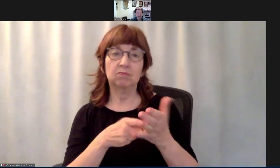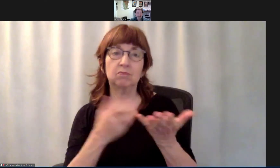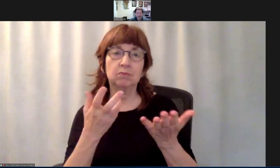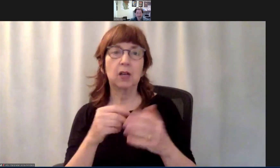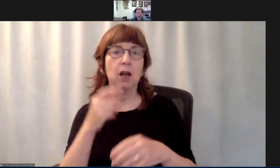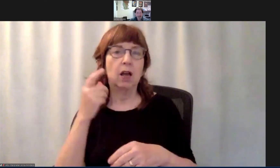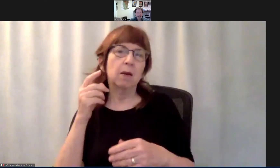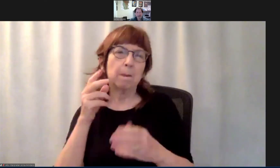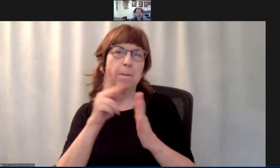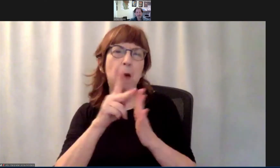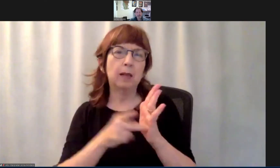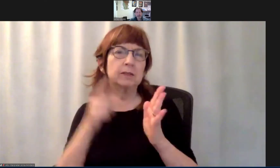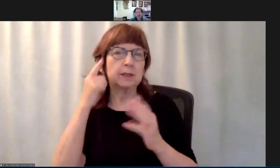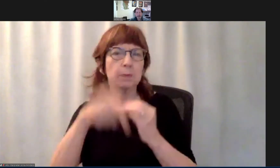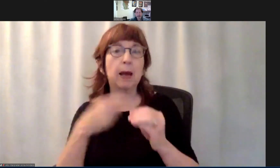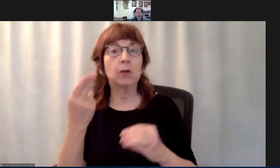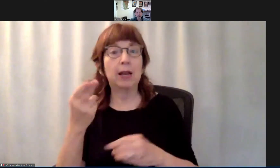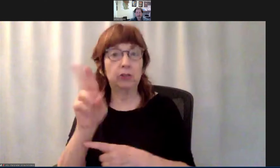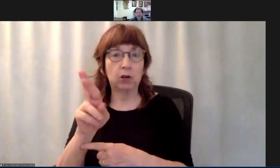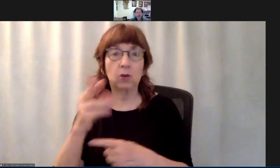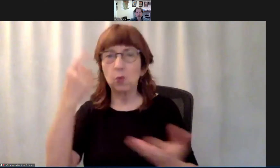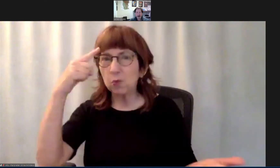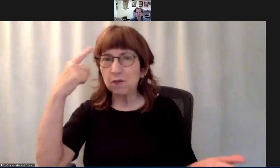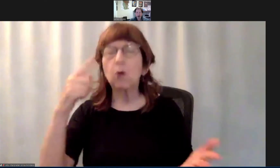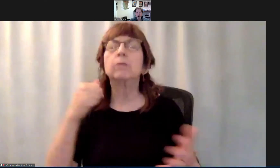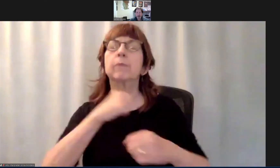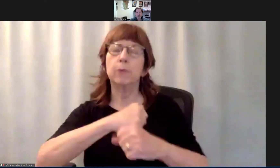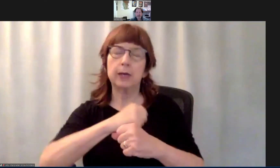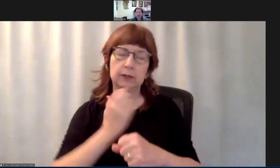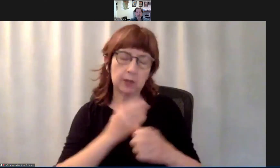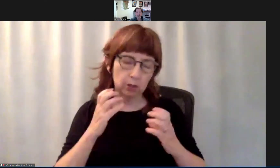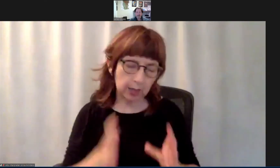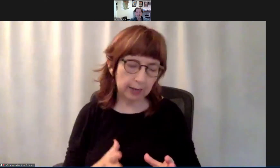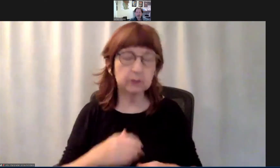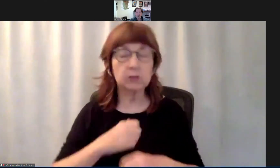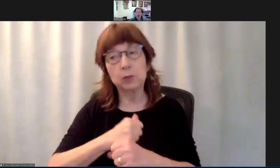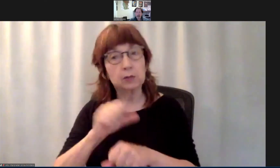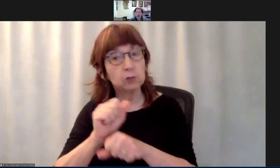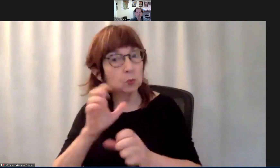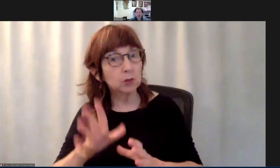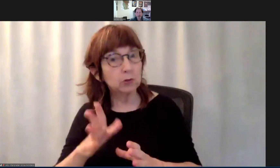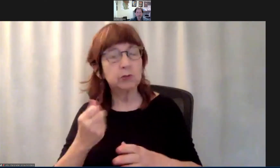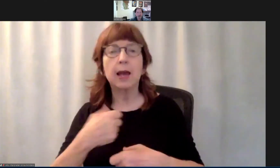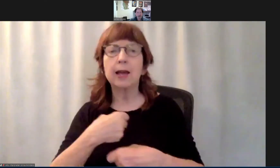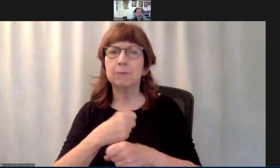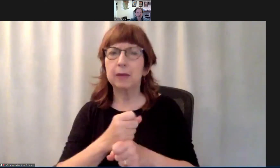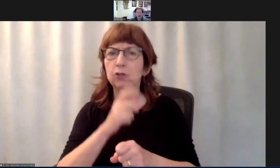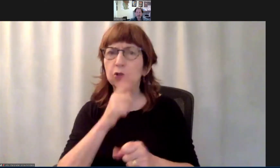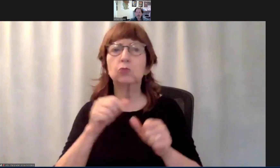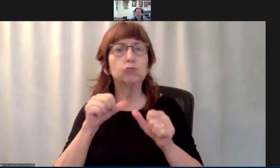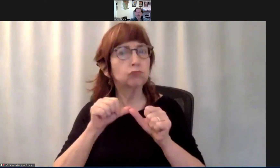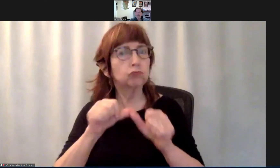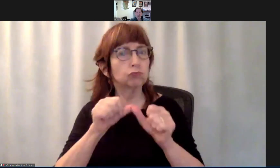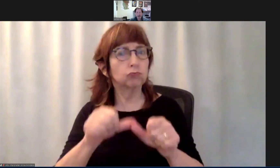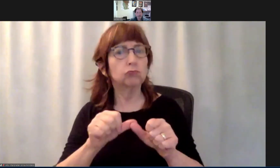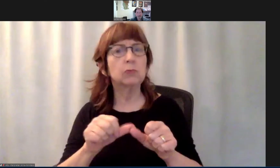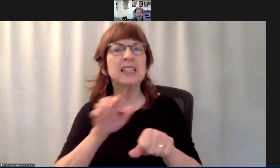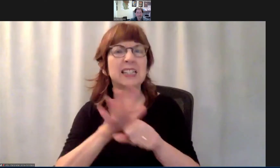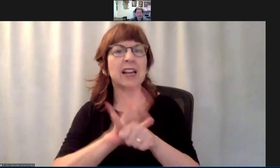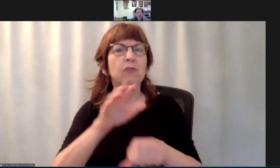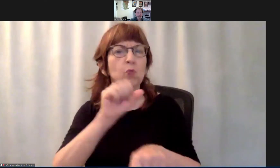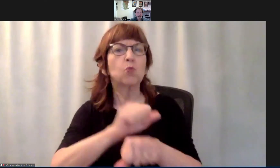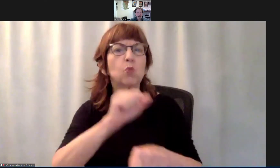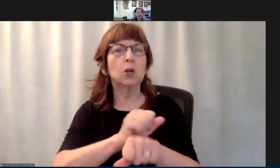resource policies. This protects our clients, our workers, and helps ensure constant workforce to improve our